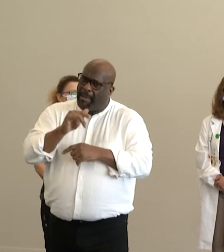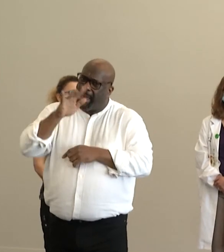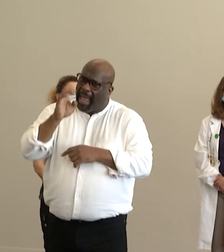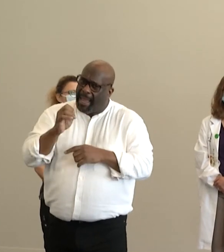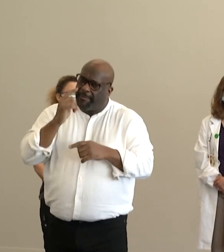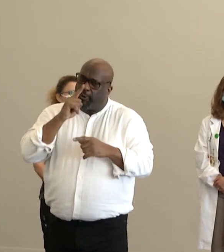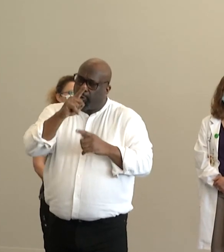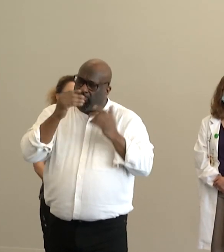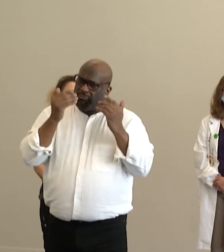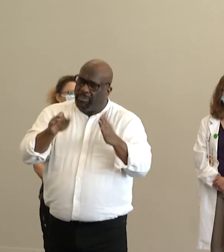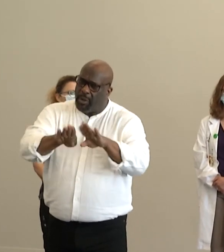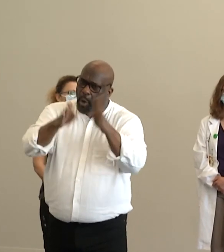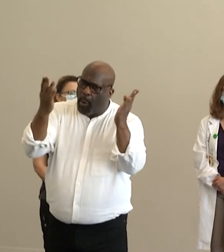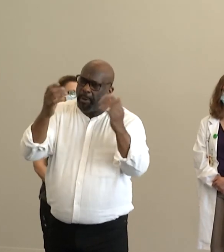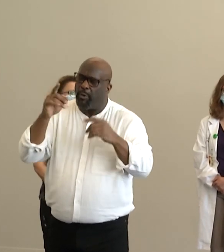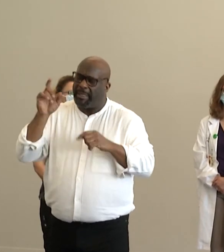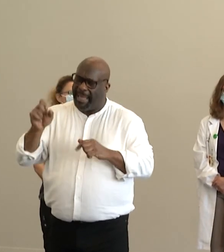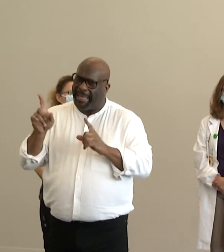could go faster?